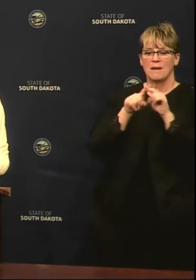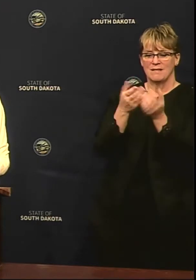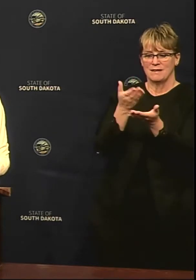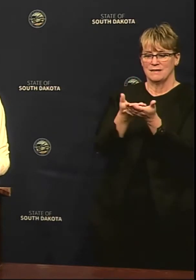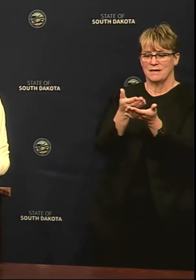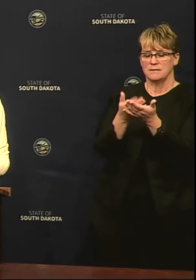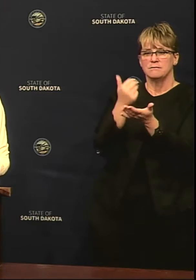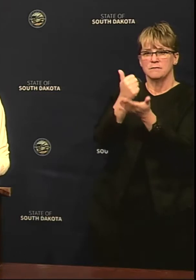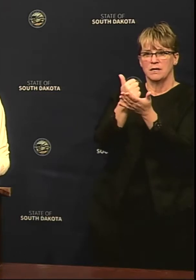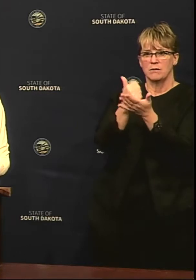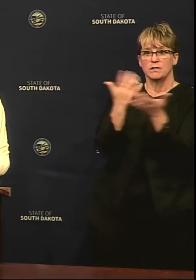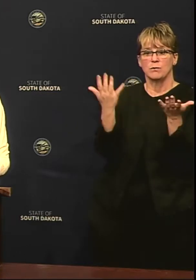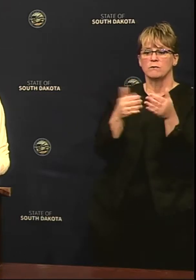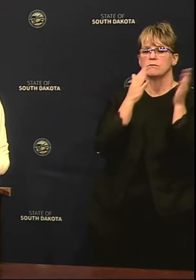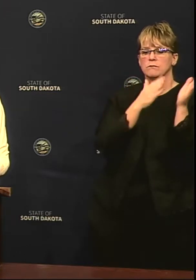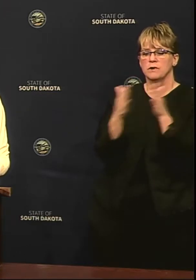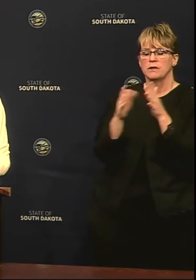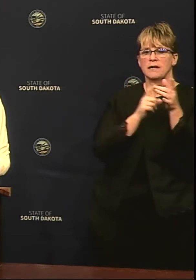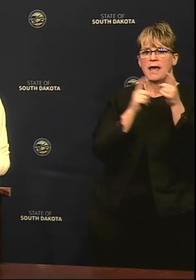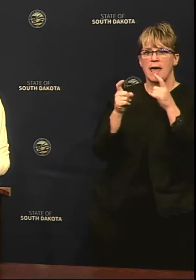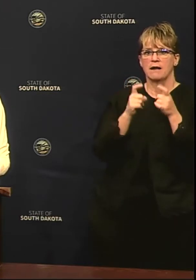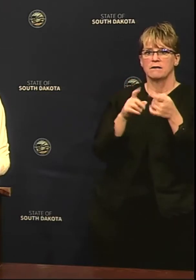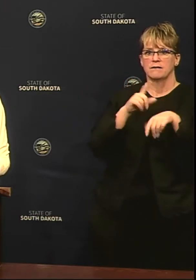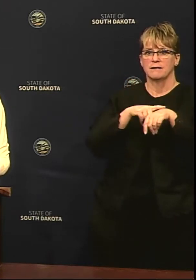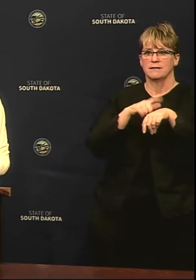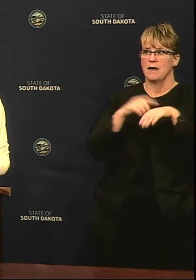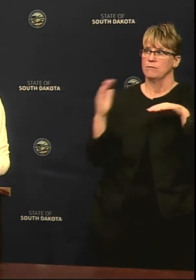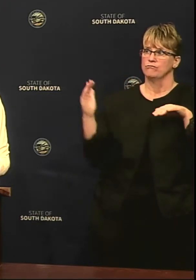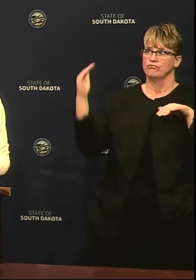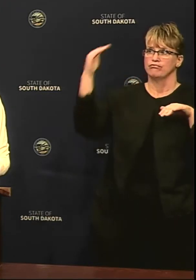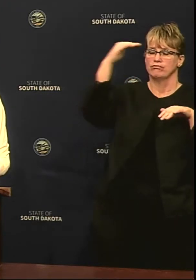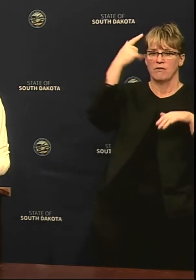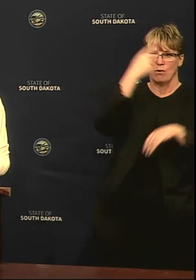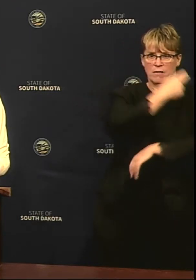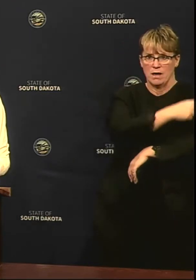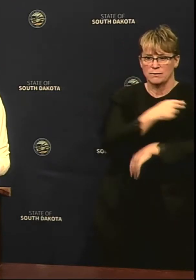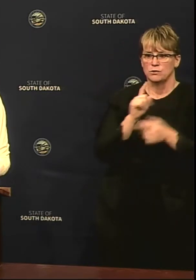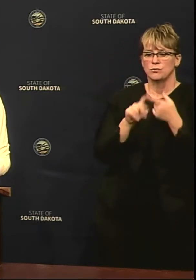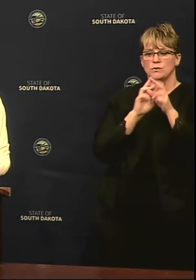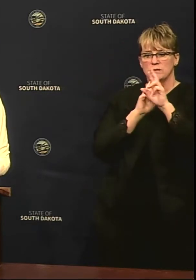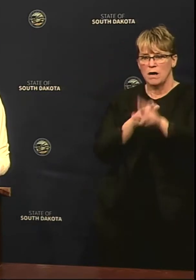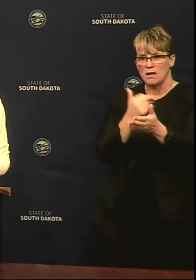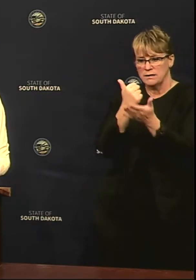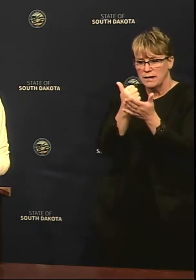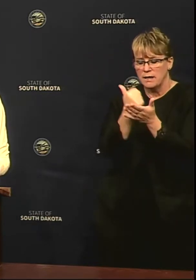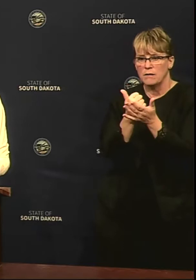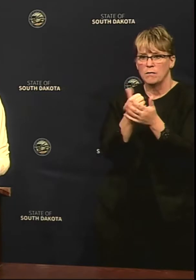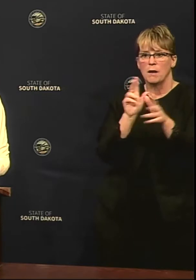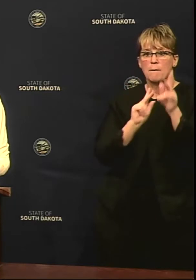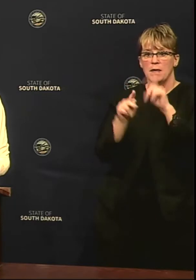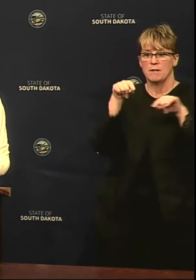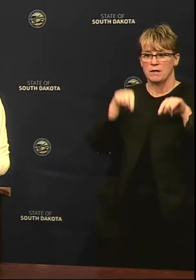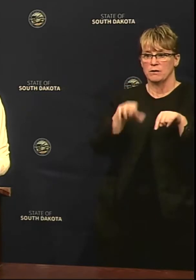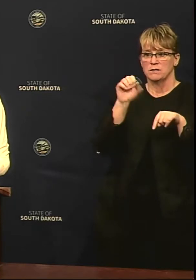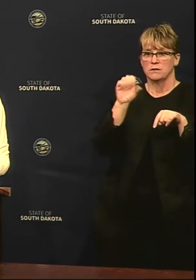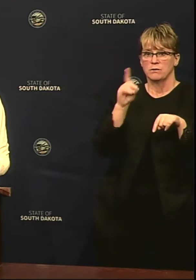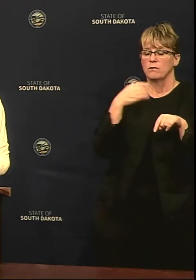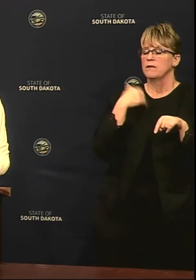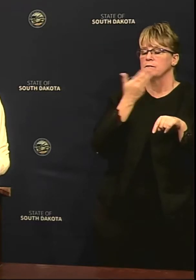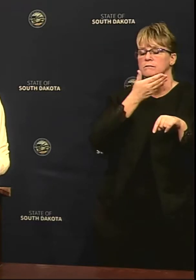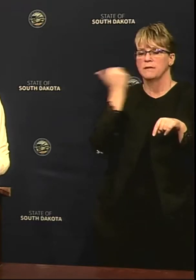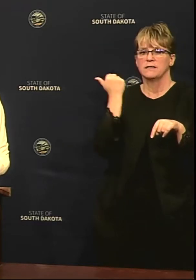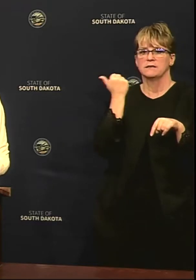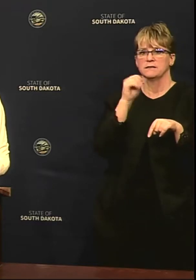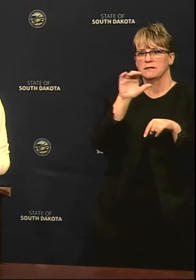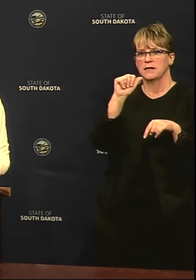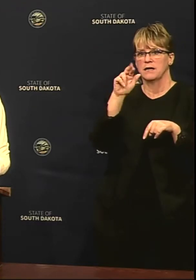is helping us prepare to handle our peak time, to prepare our healthcare systems to respond so that our people here will have the best